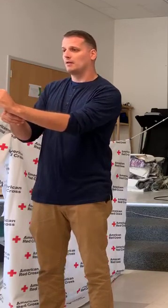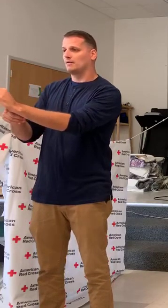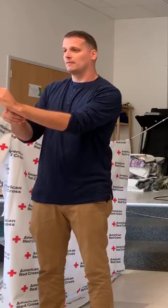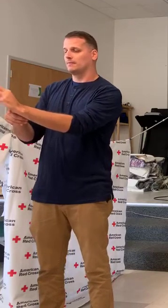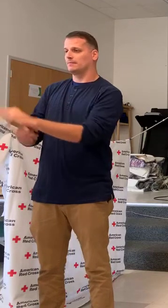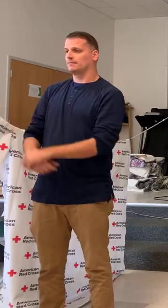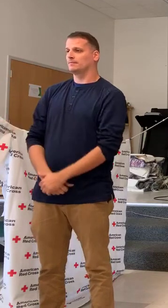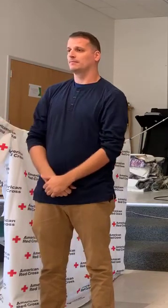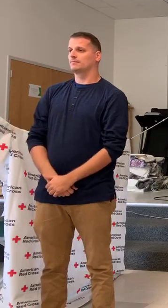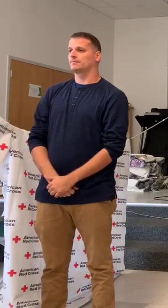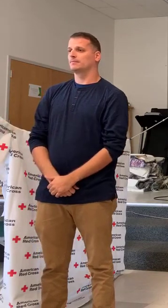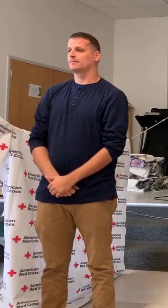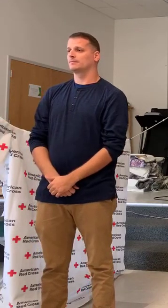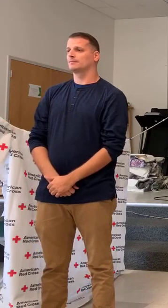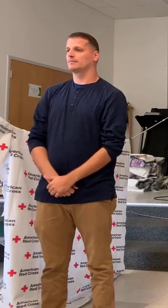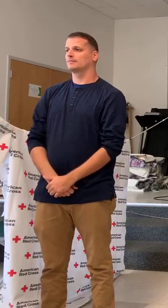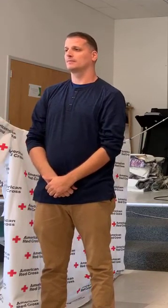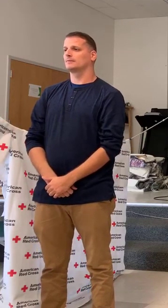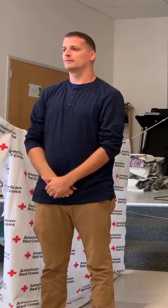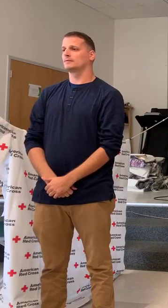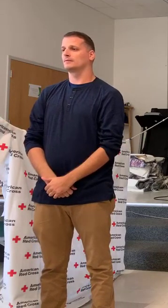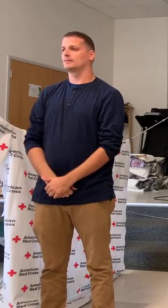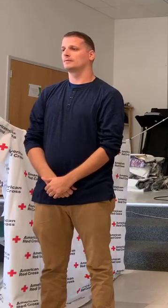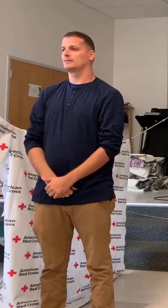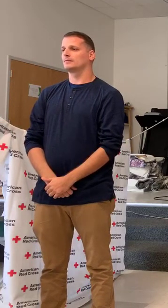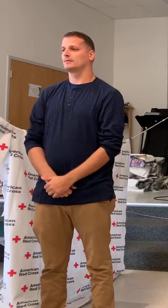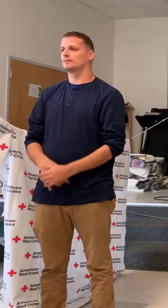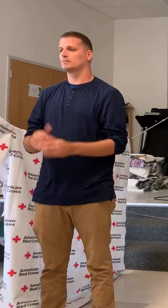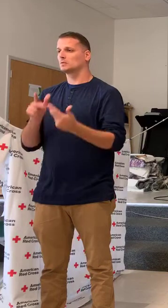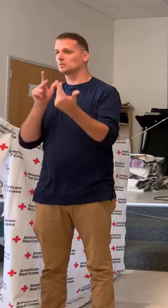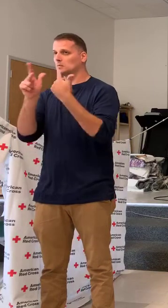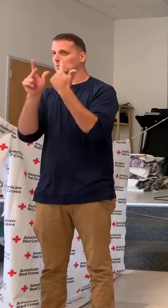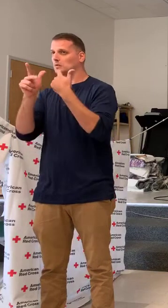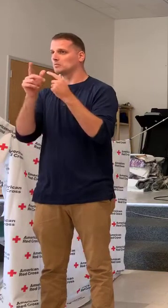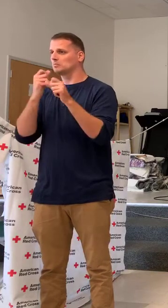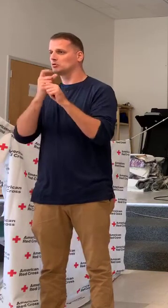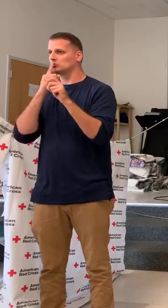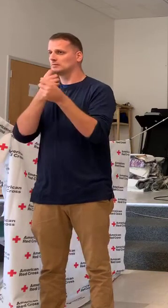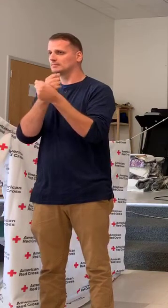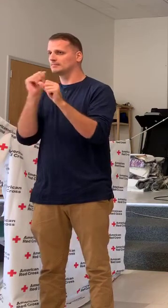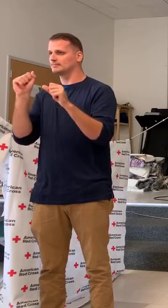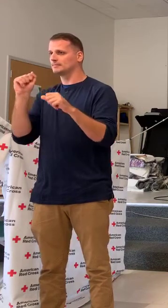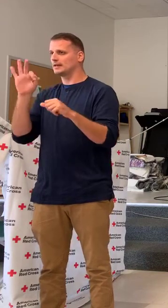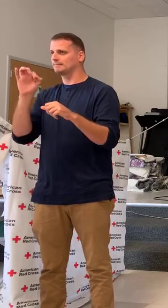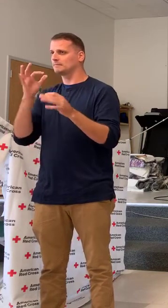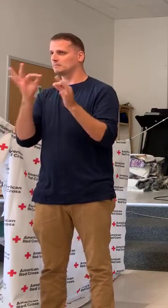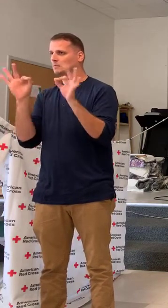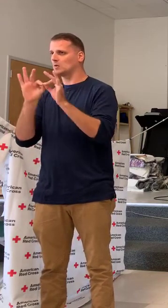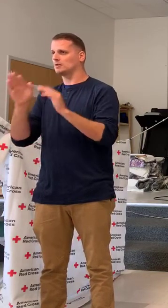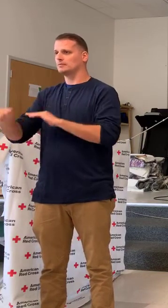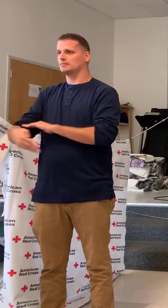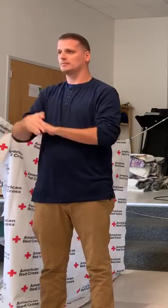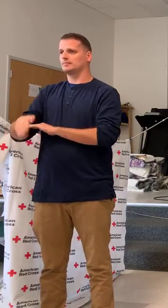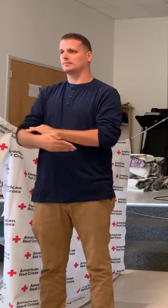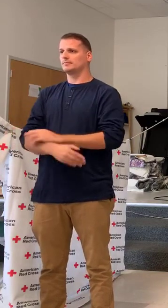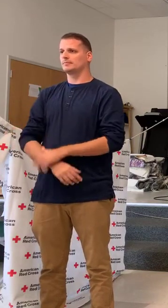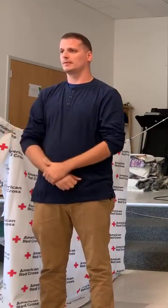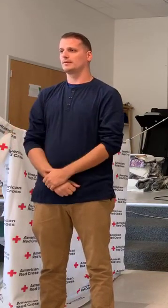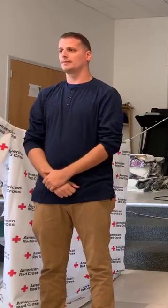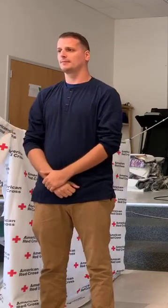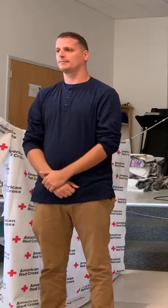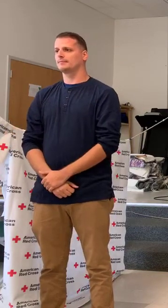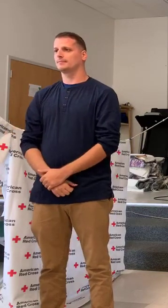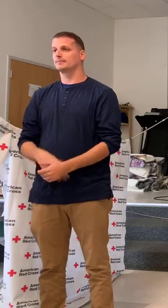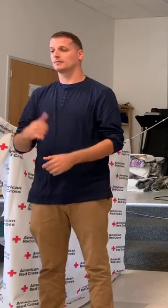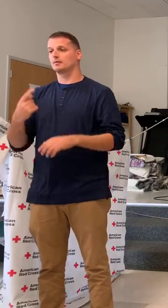Traffic control is so extremely important. I've been driving, like I said, at night. It's great during the day. There's not